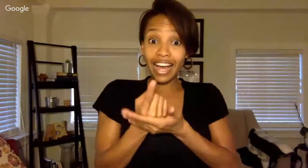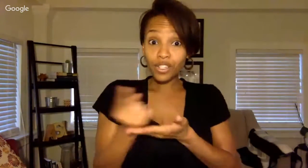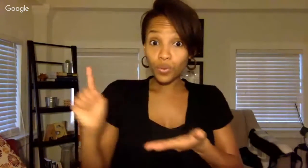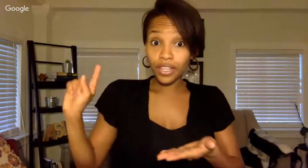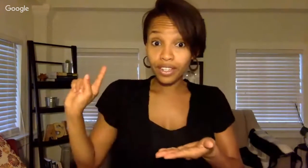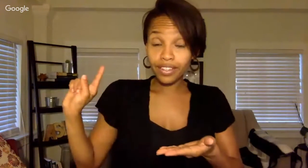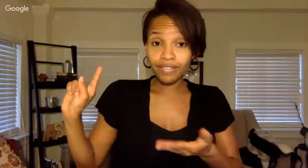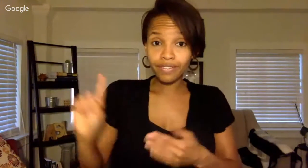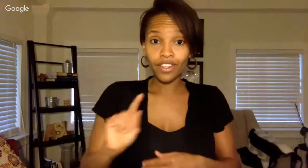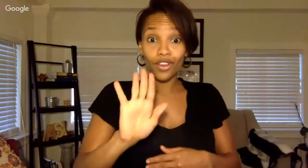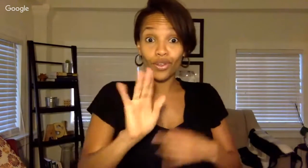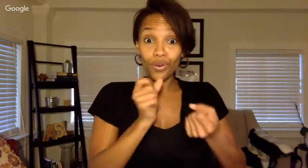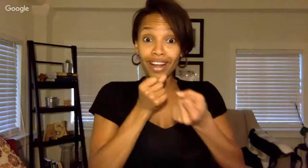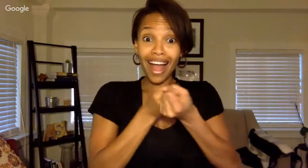last week, your